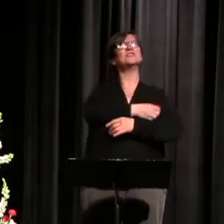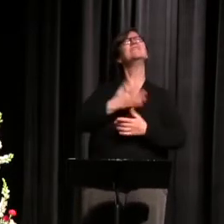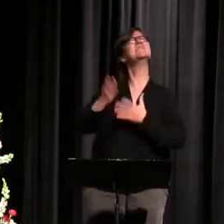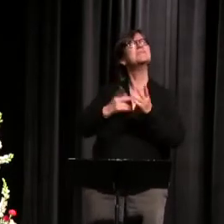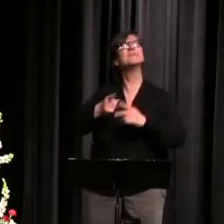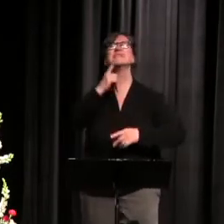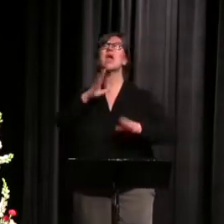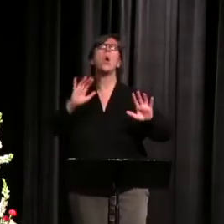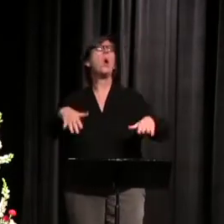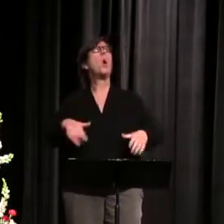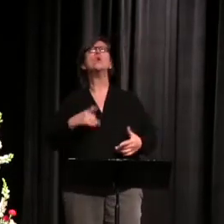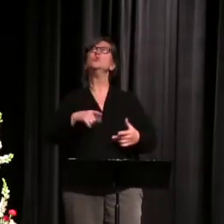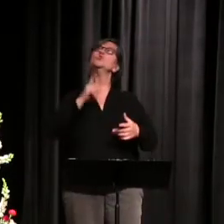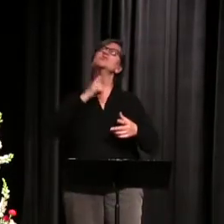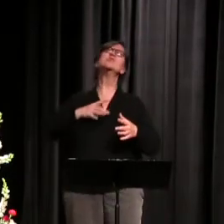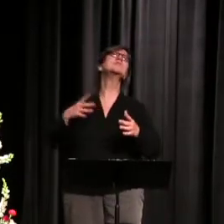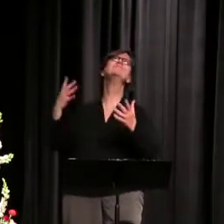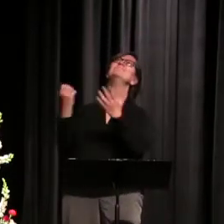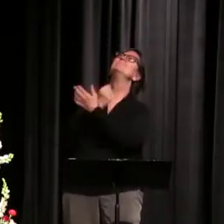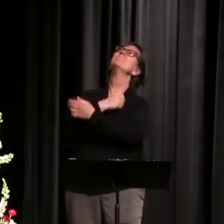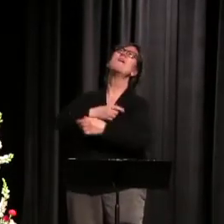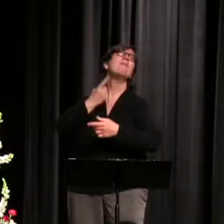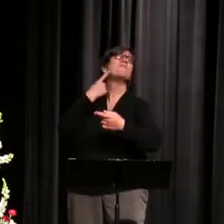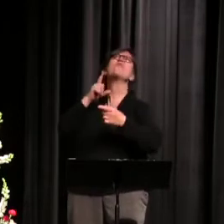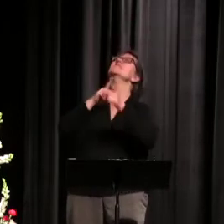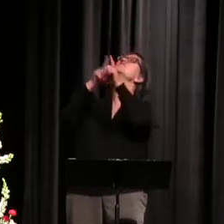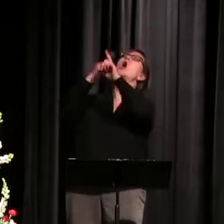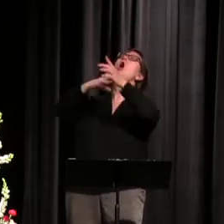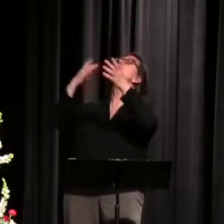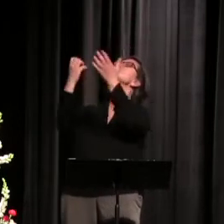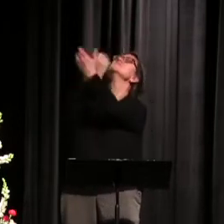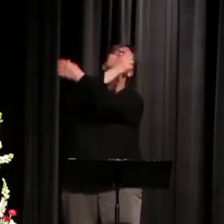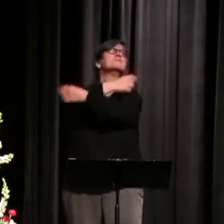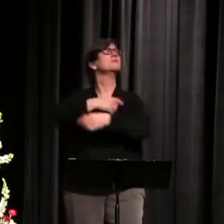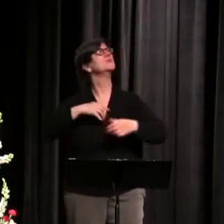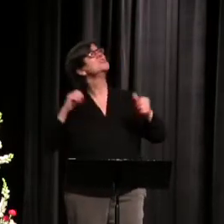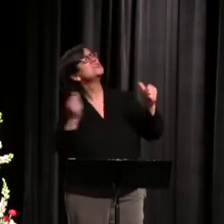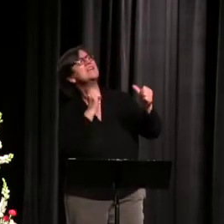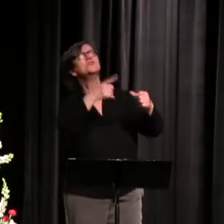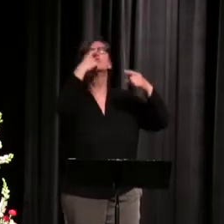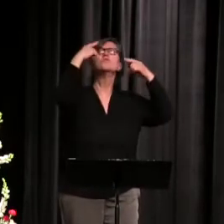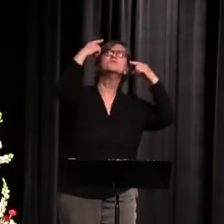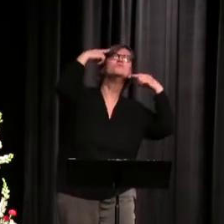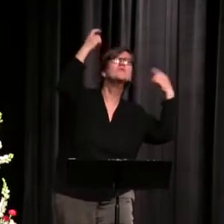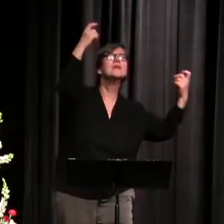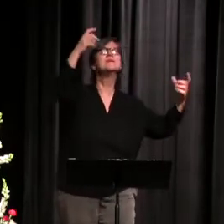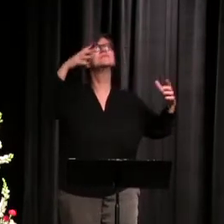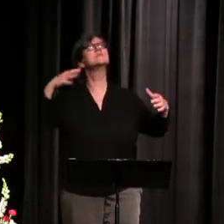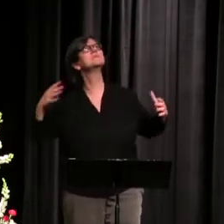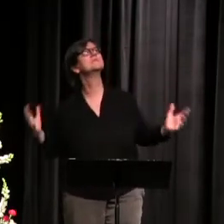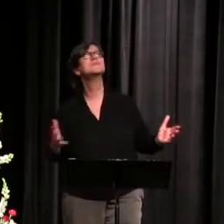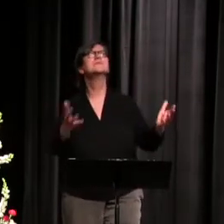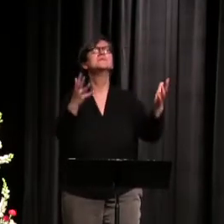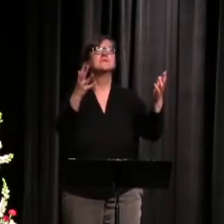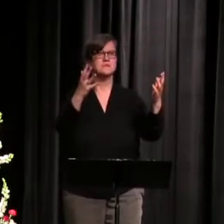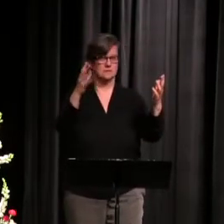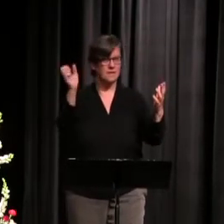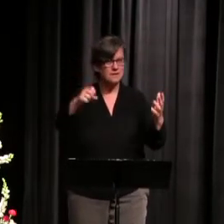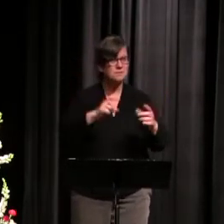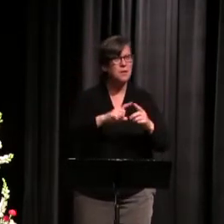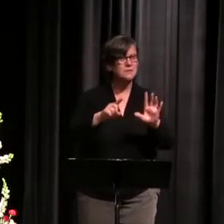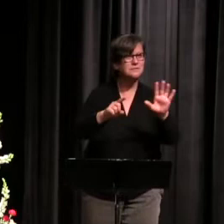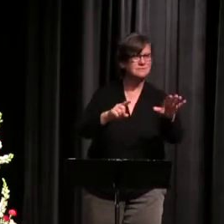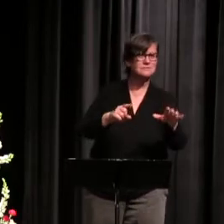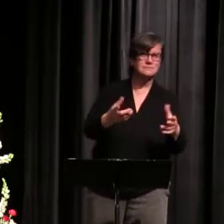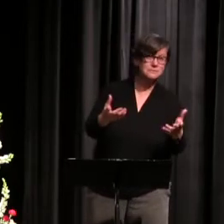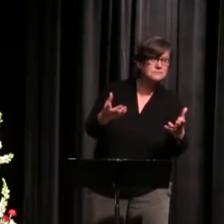your dreams, but you've heard all that before. I want to talk to you about life. So if I can leave you with some advice